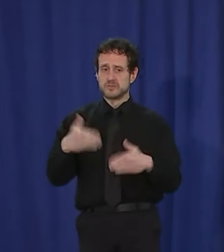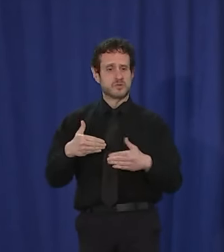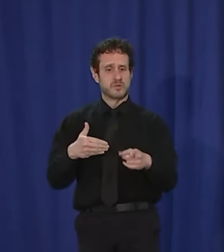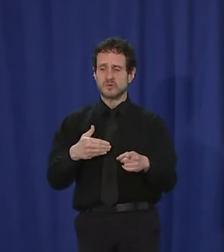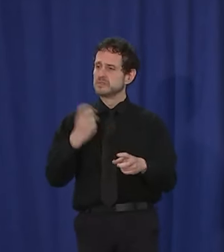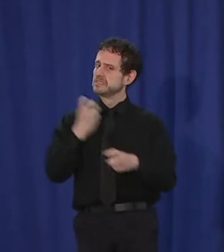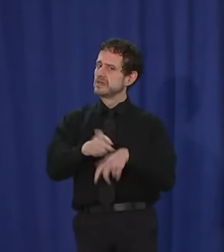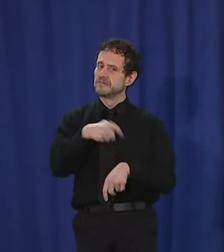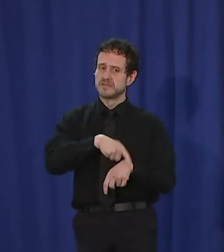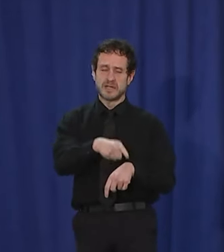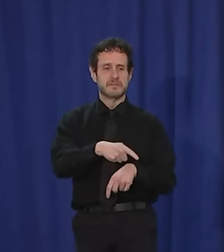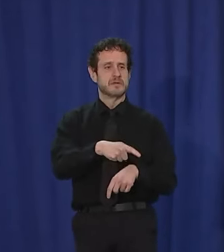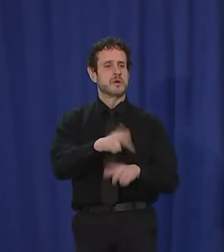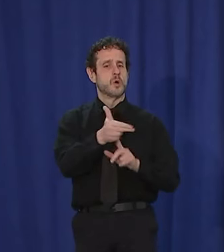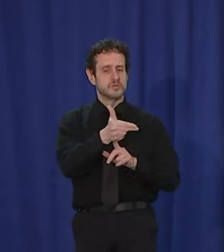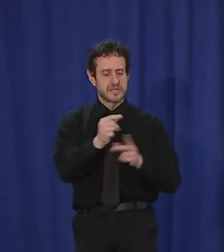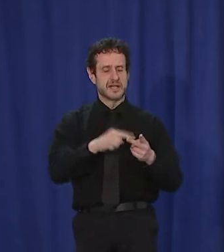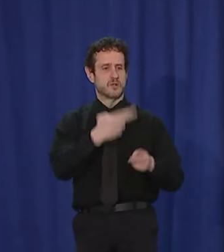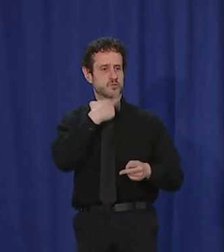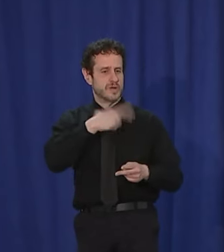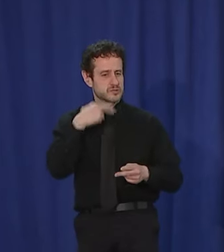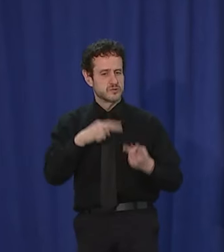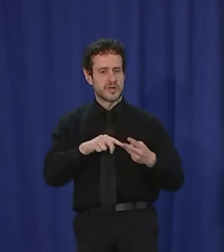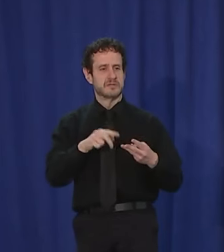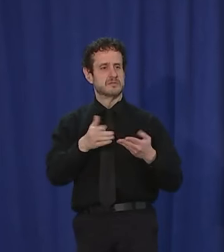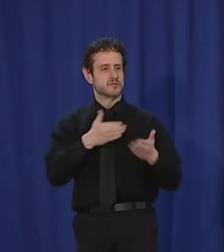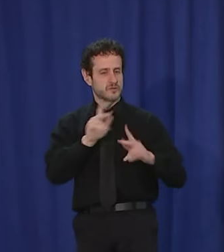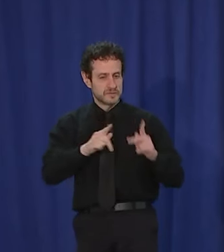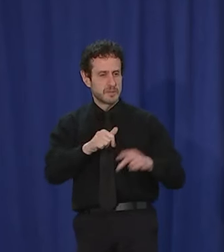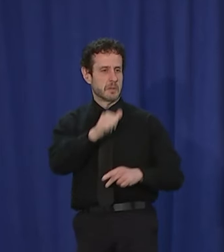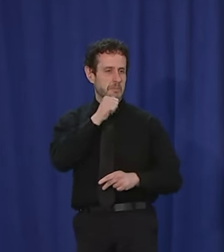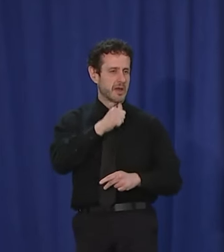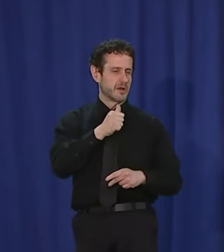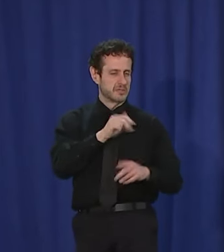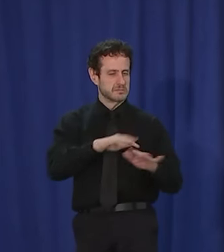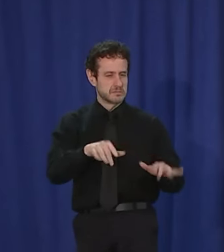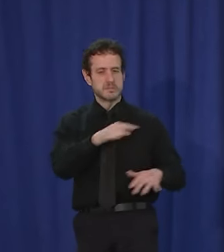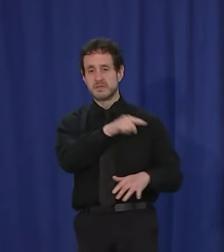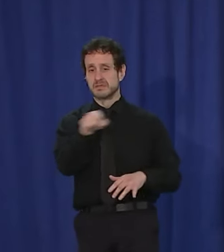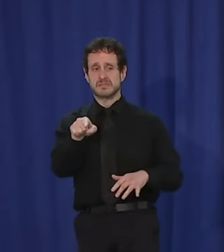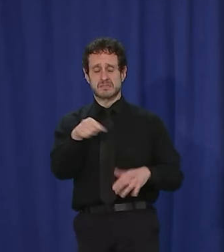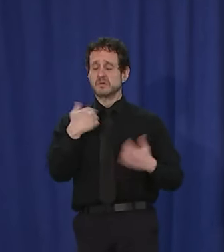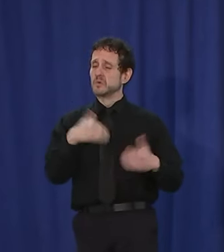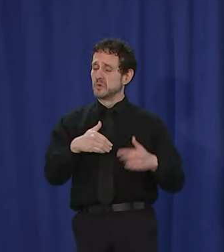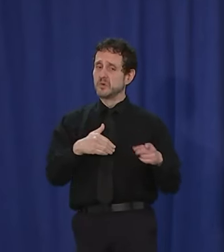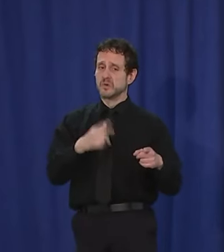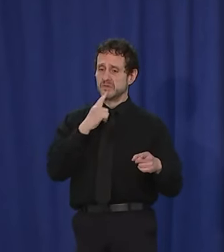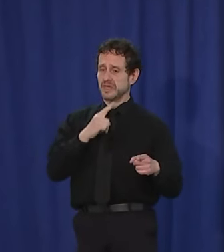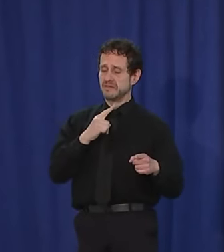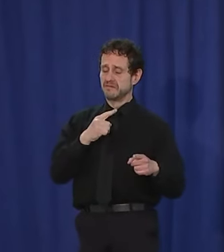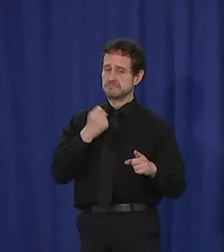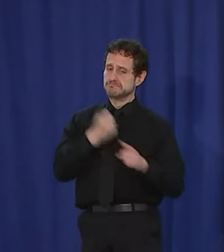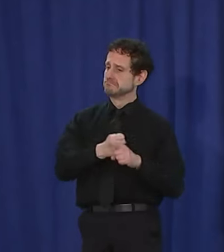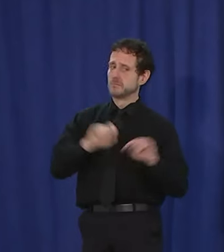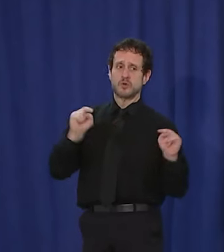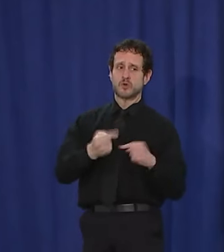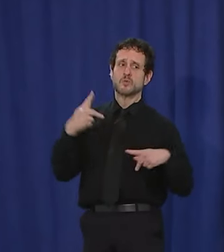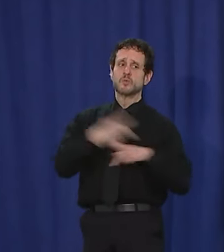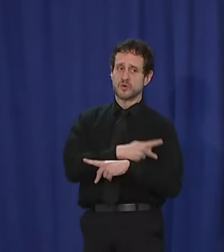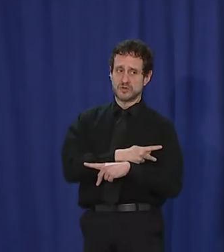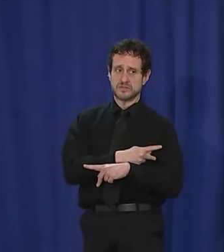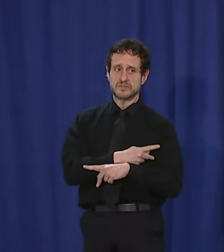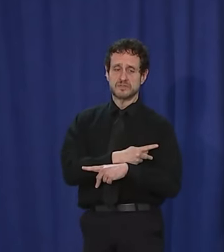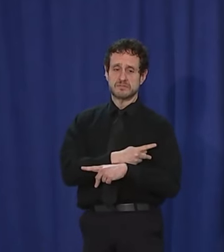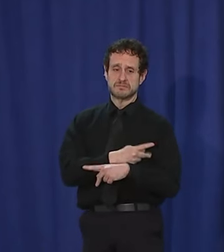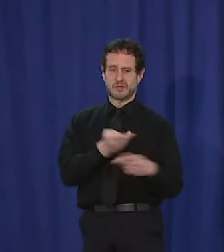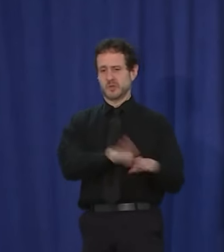Hospitality, restaurant, and service industries, those are really, I think, borne the brunt of the shutdown. But we also